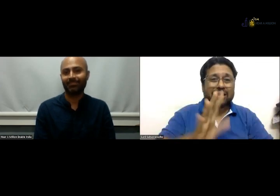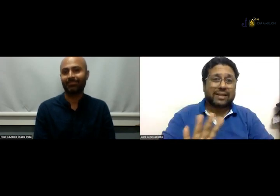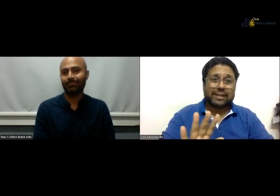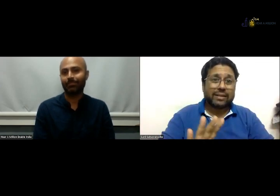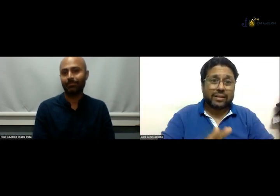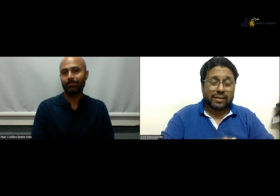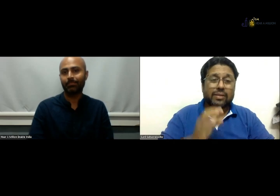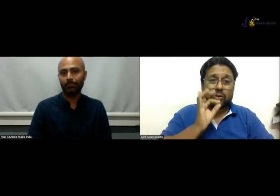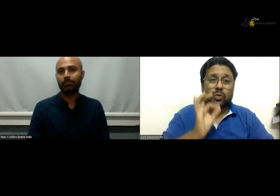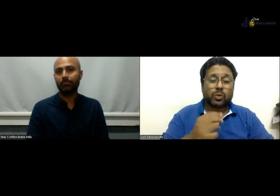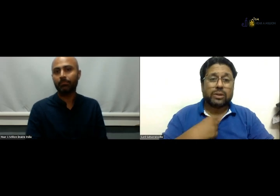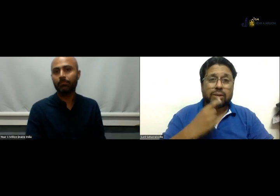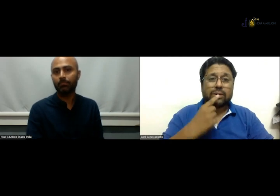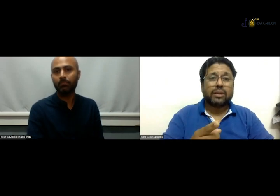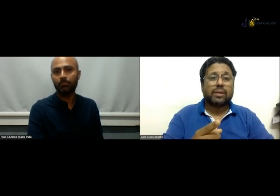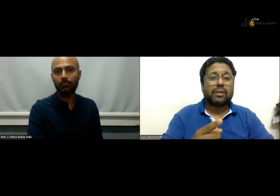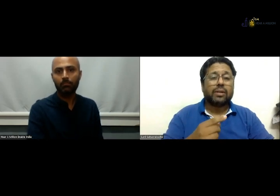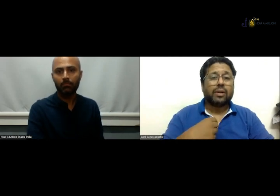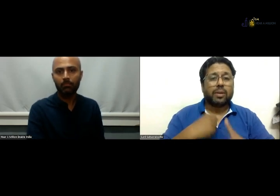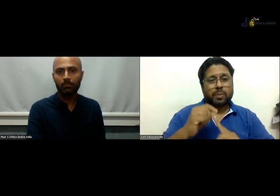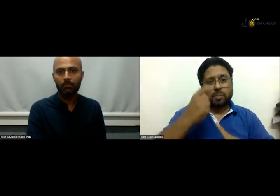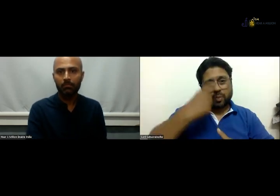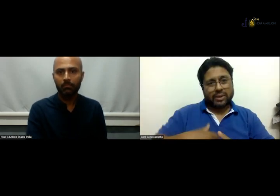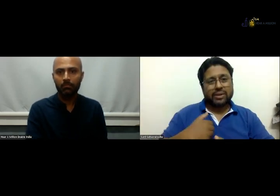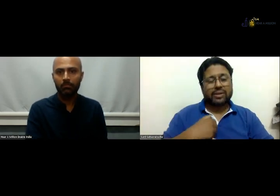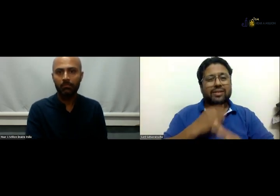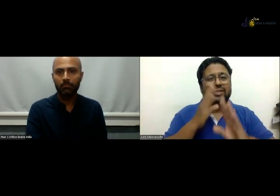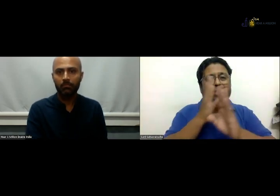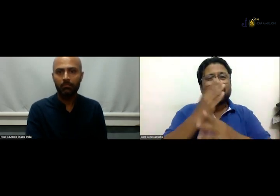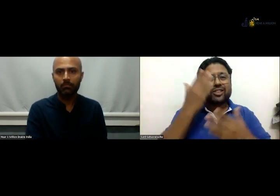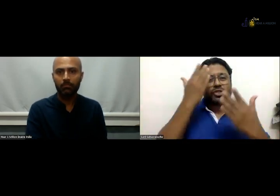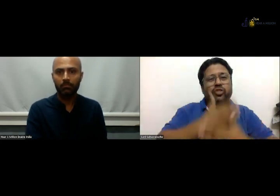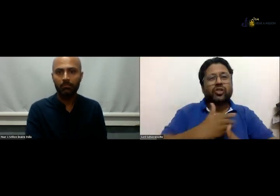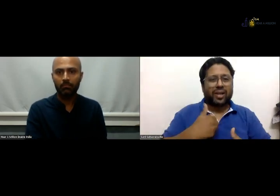She was really one of my close friends.